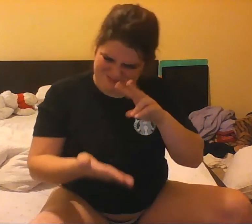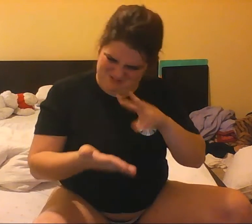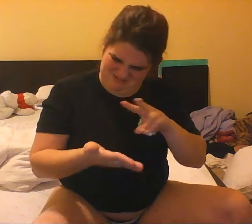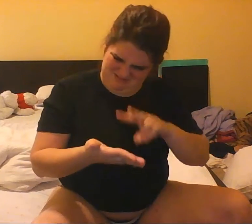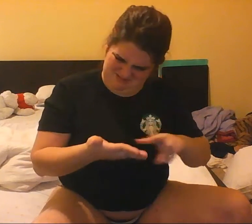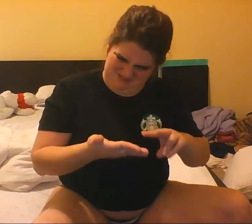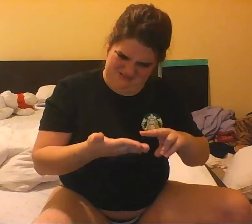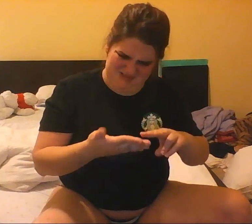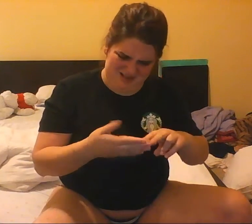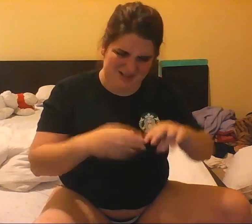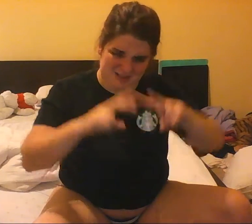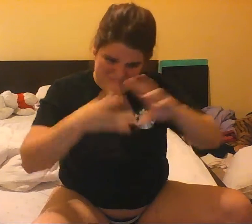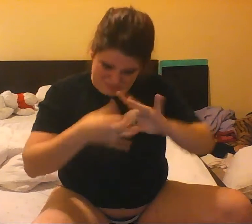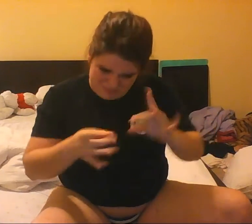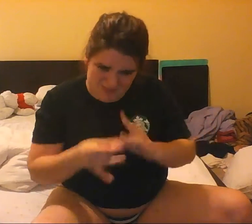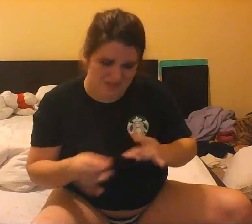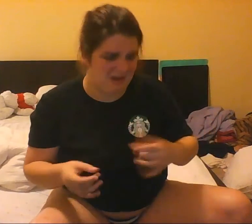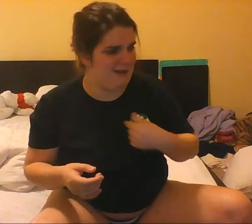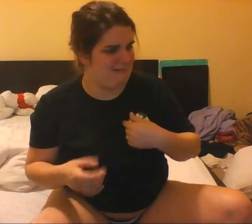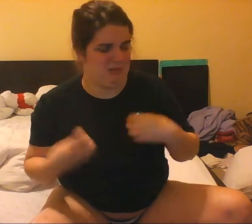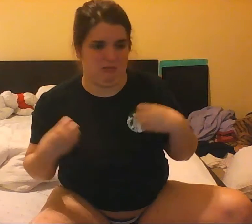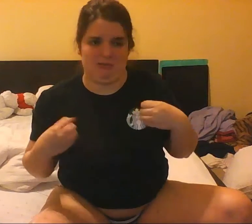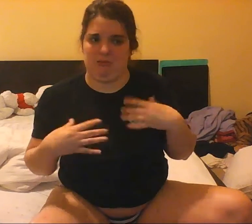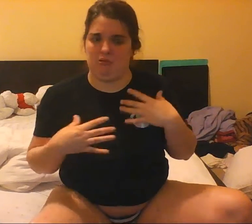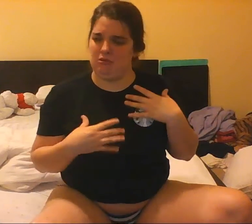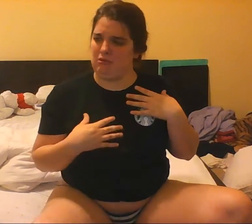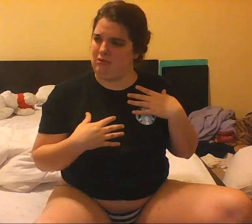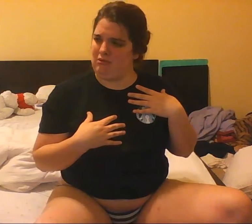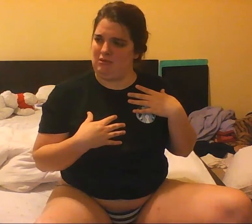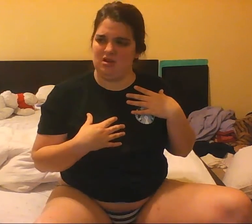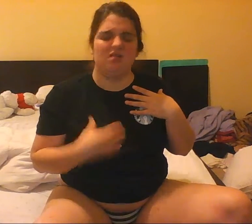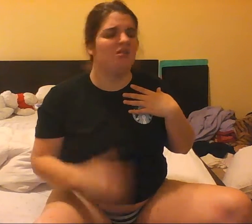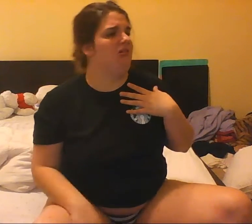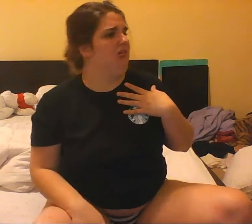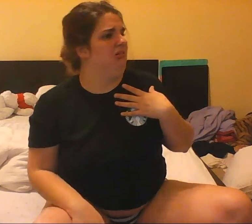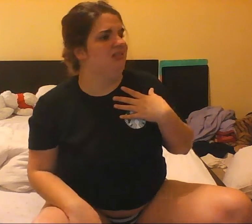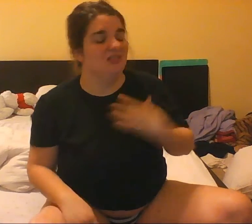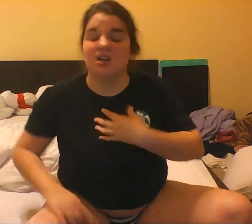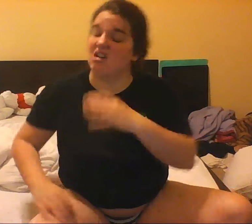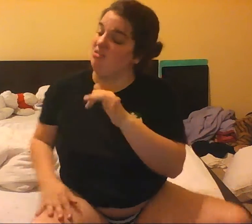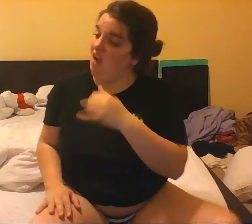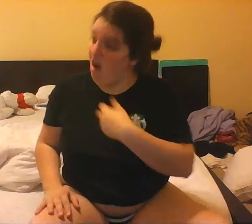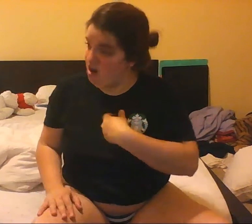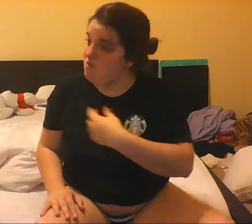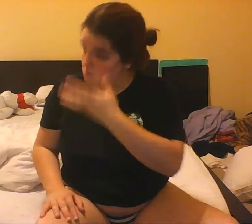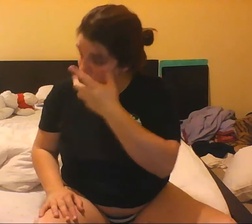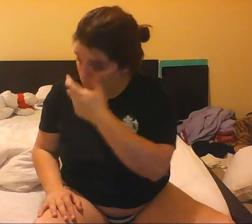the plot, I was horrified. Yeah, I watched it on a plane, and I remember having this kind